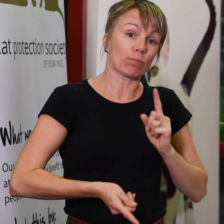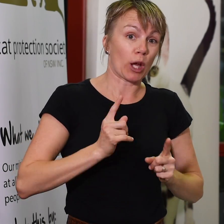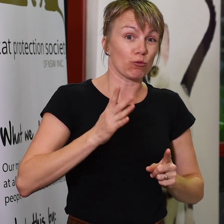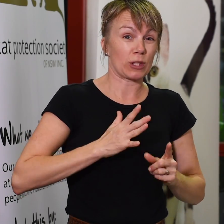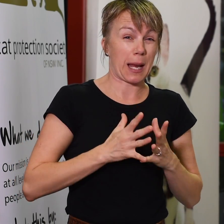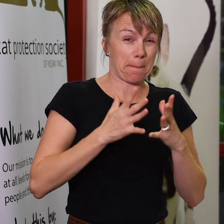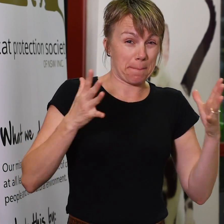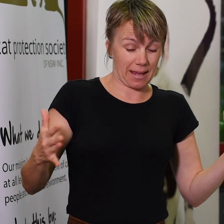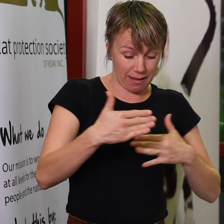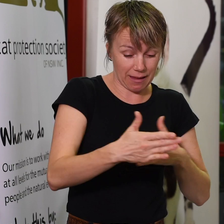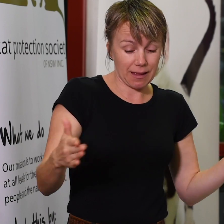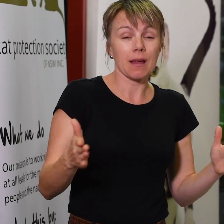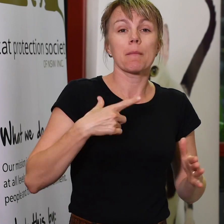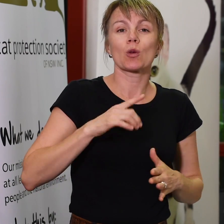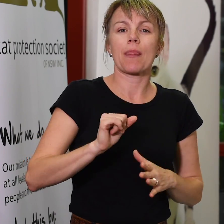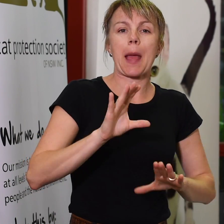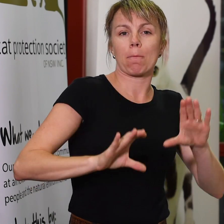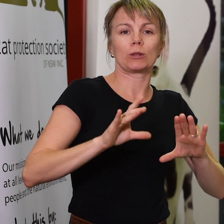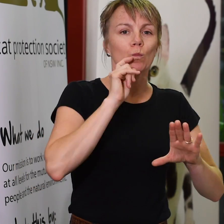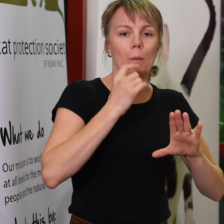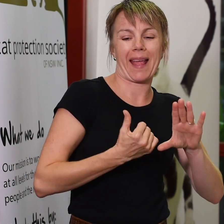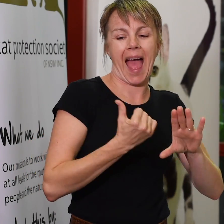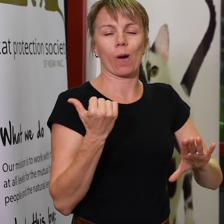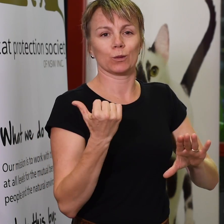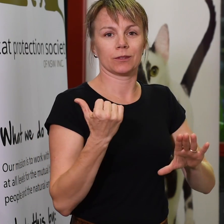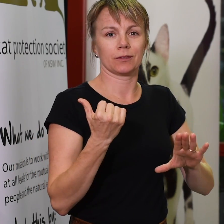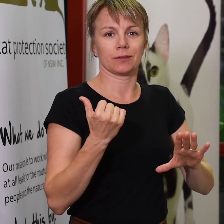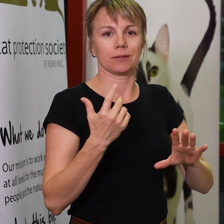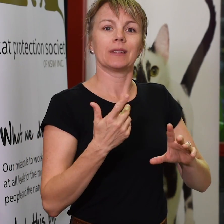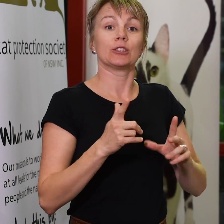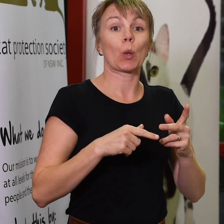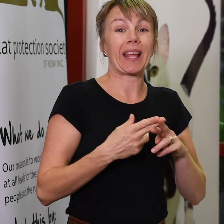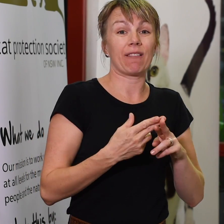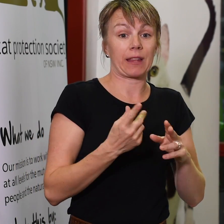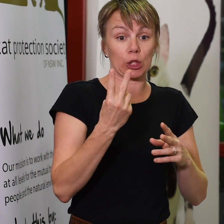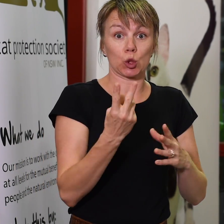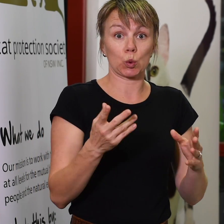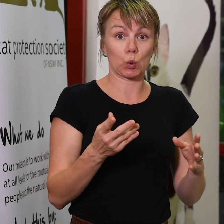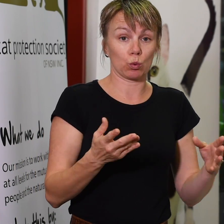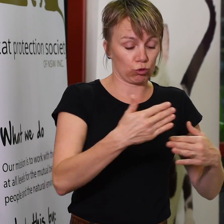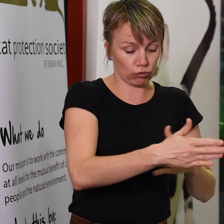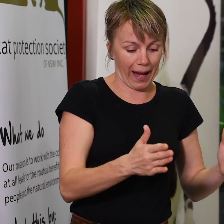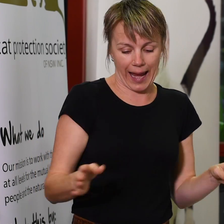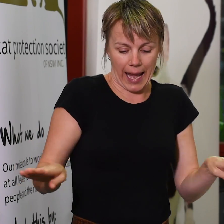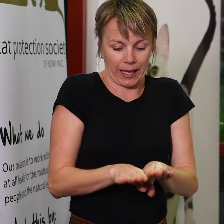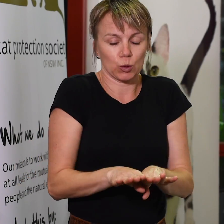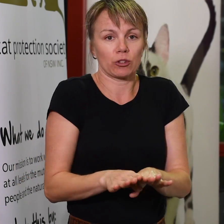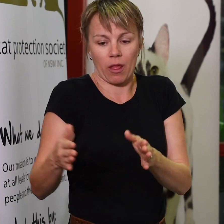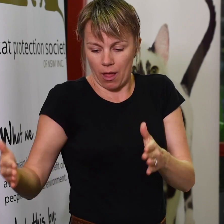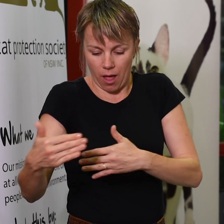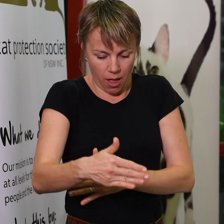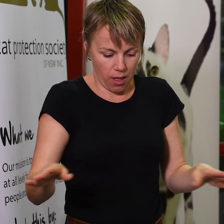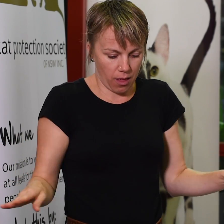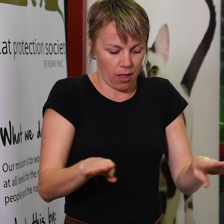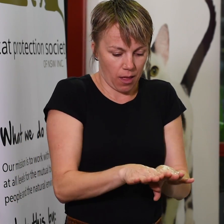outside the tray. So having that next to it will sort of stop mishaps happening. And a lot of the time the cat